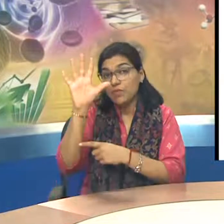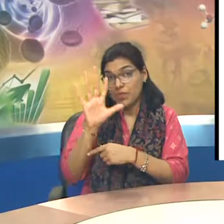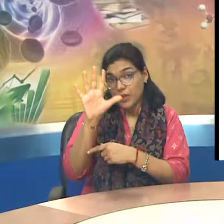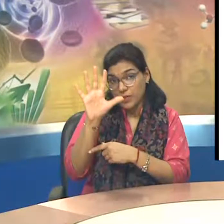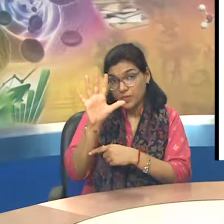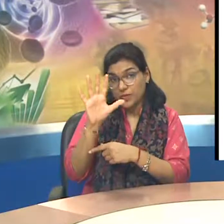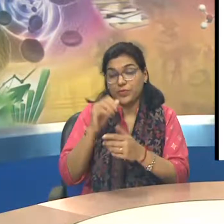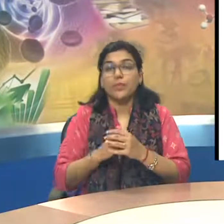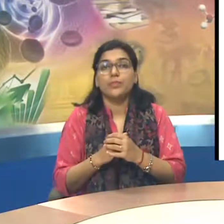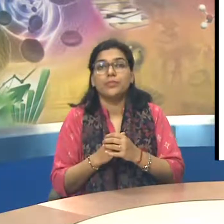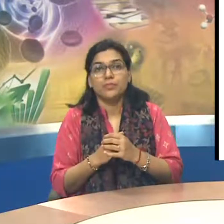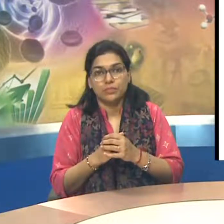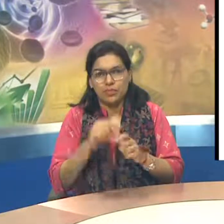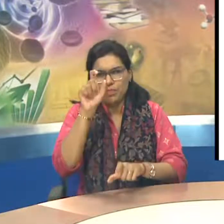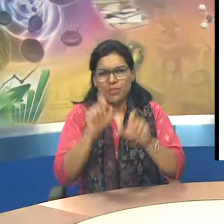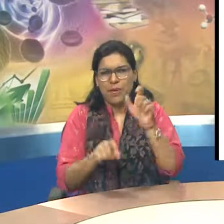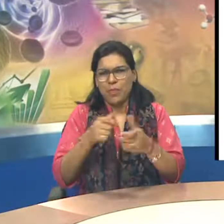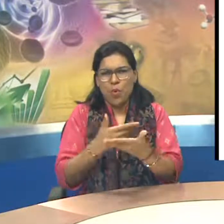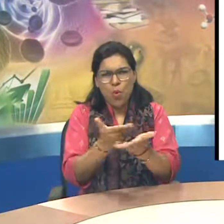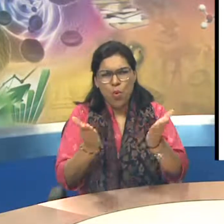Fifth point,